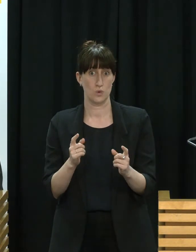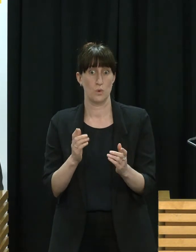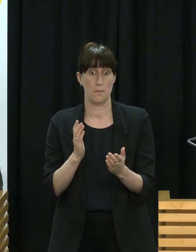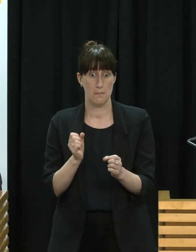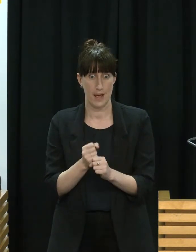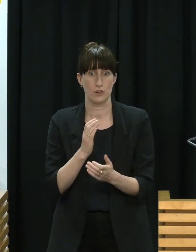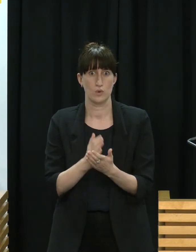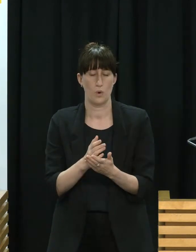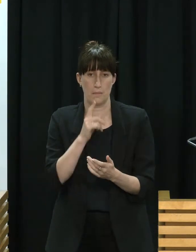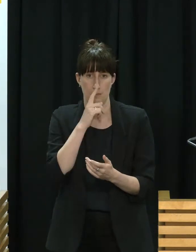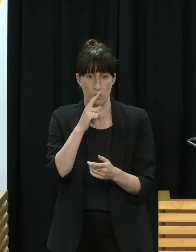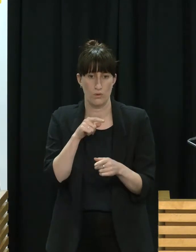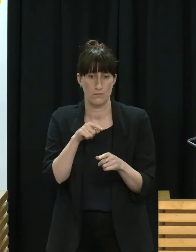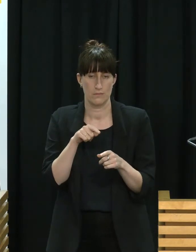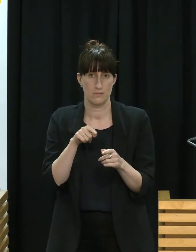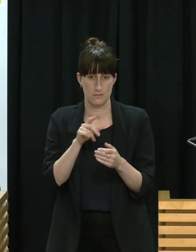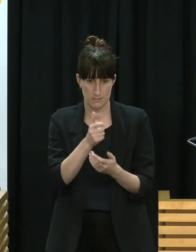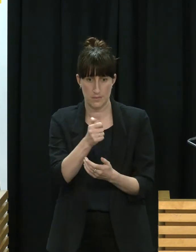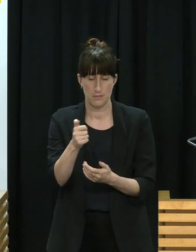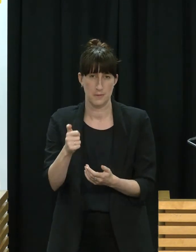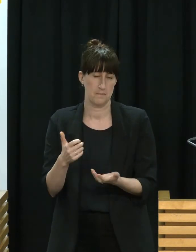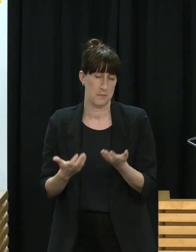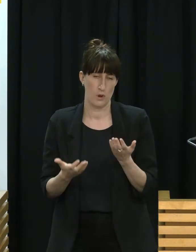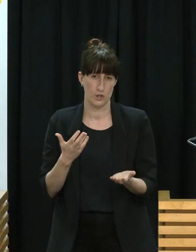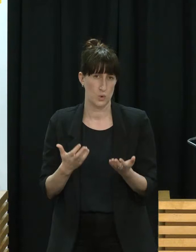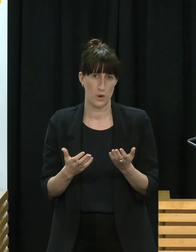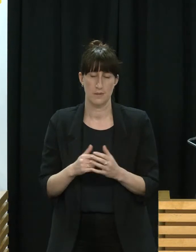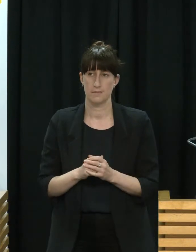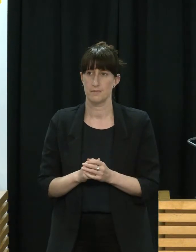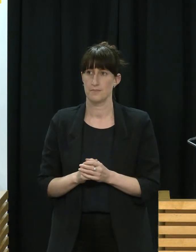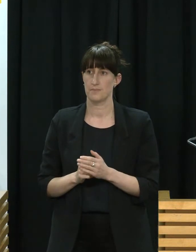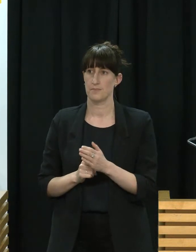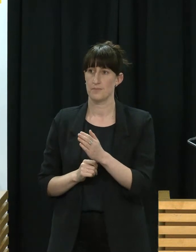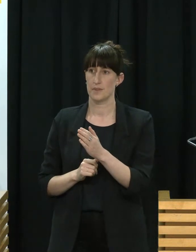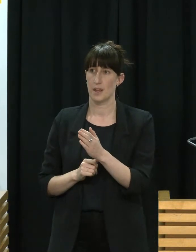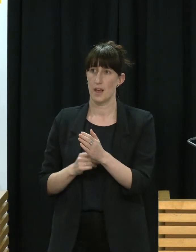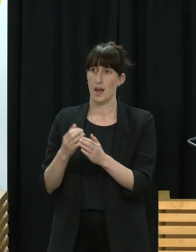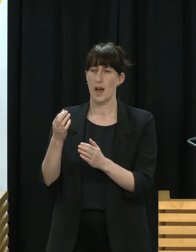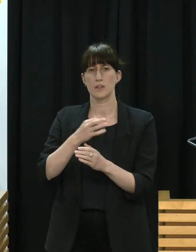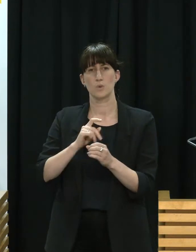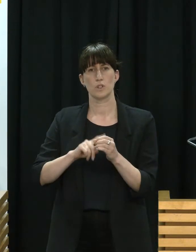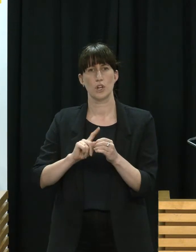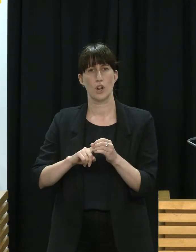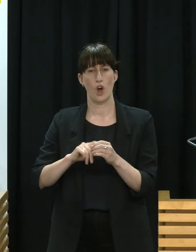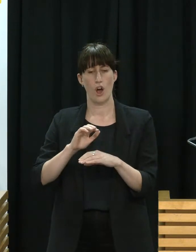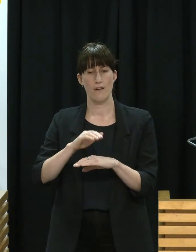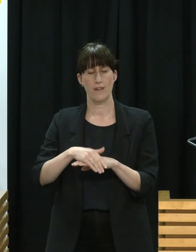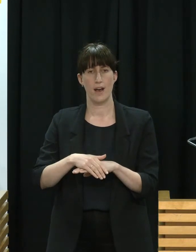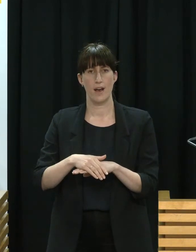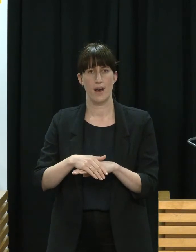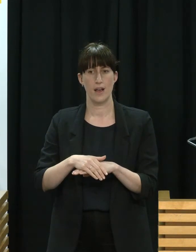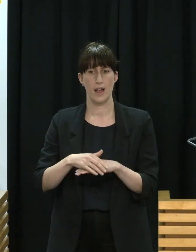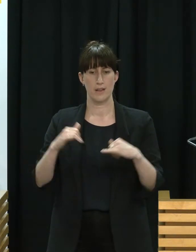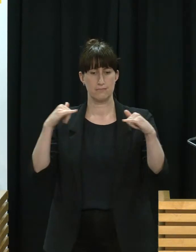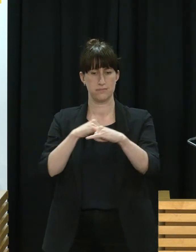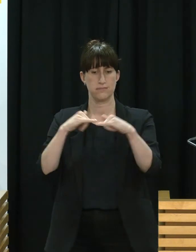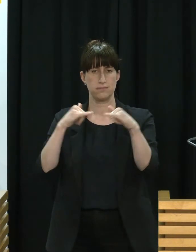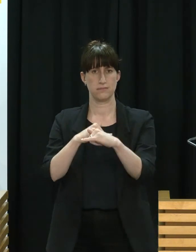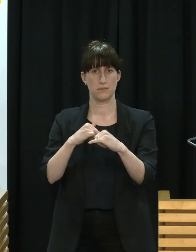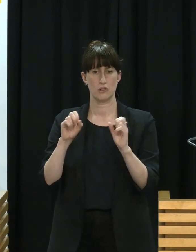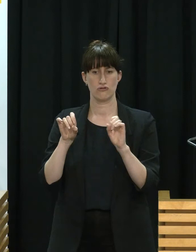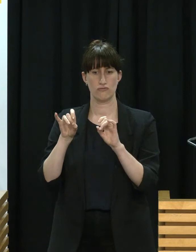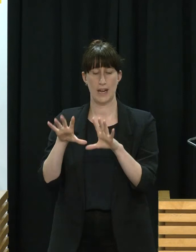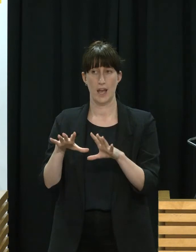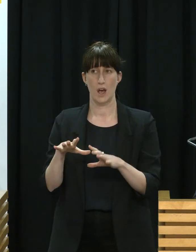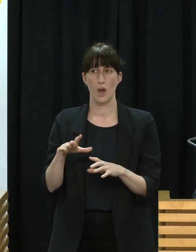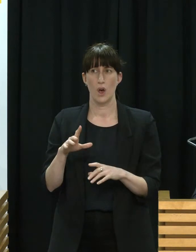the back. Just quickly jumping back on the bubble, can you clarify what is the threshold to put a pause on the entire bubble? I know